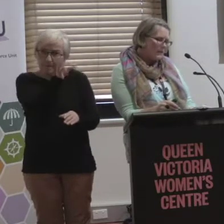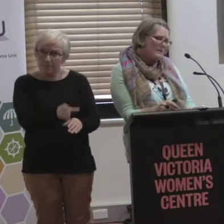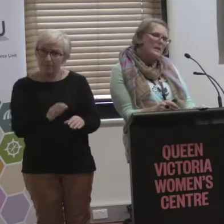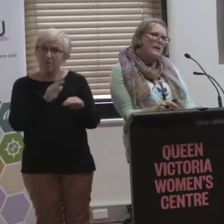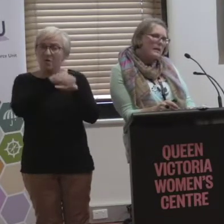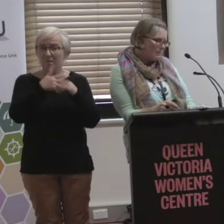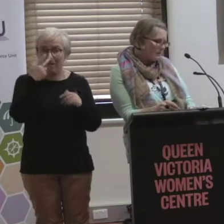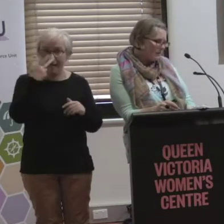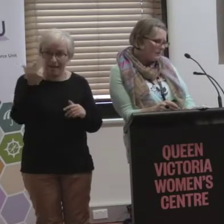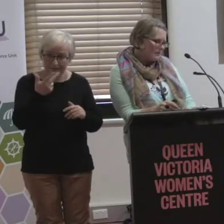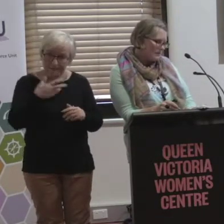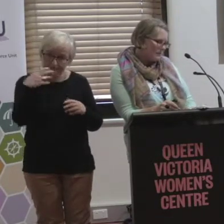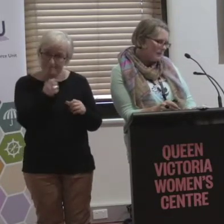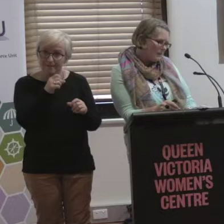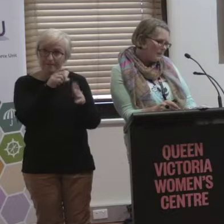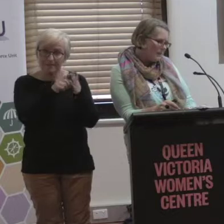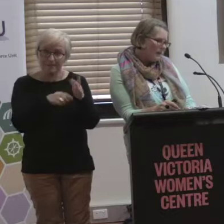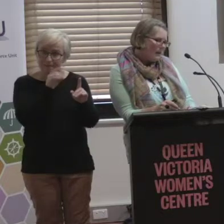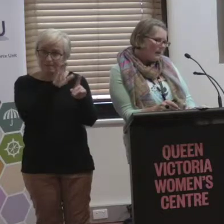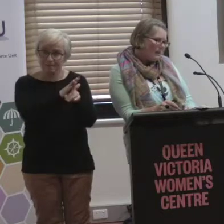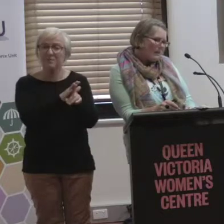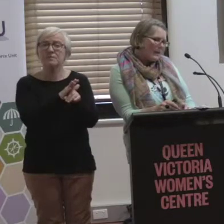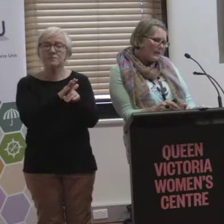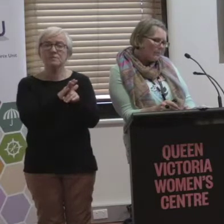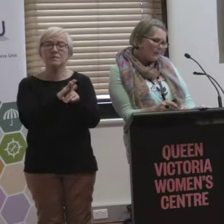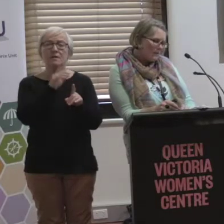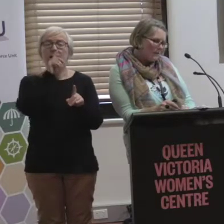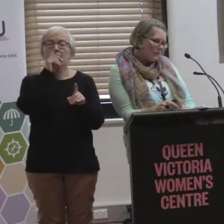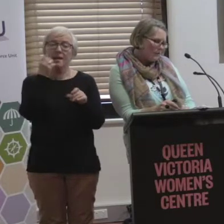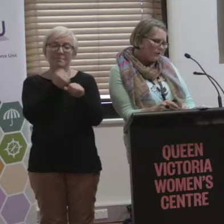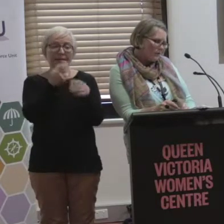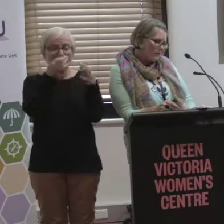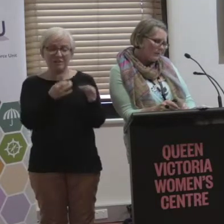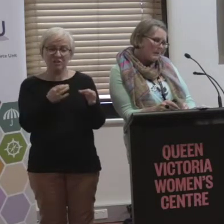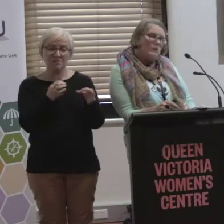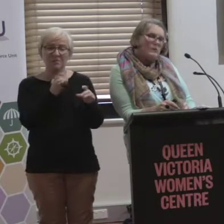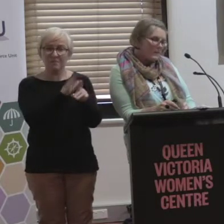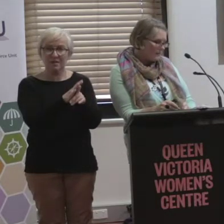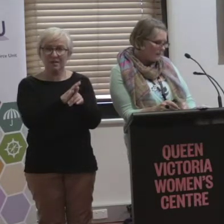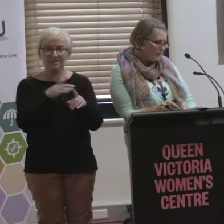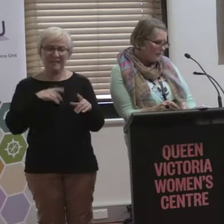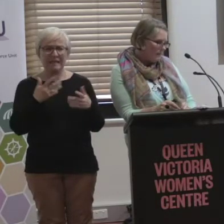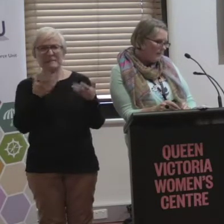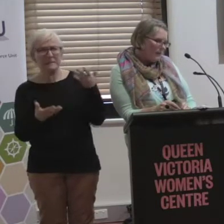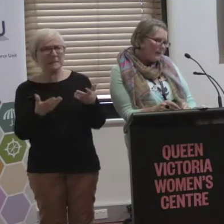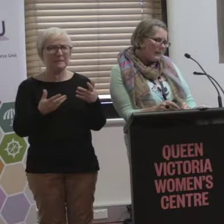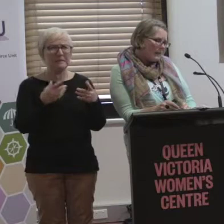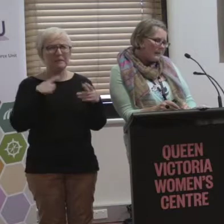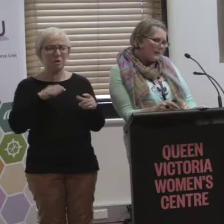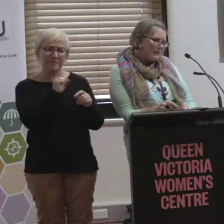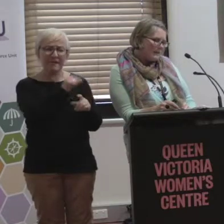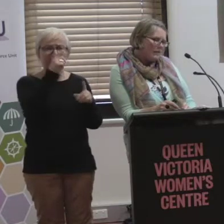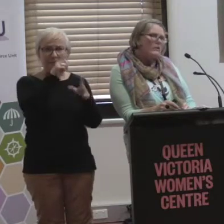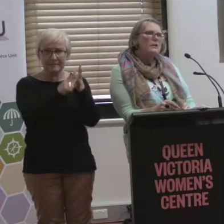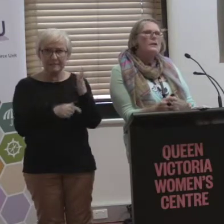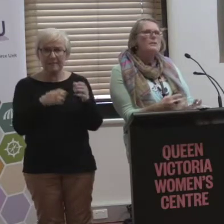age of 18 and they must have a disability. They cannot make reasonable judgments because of that disability. They need to